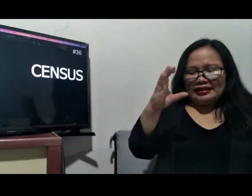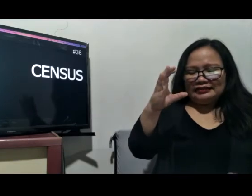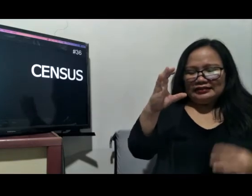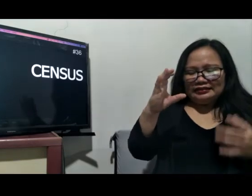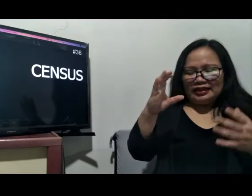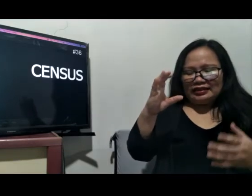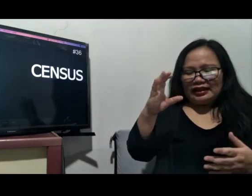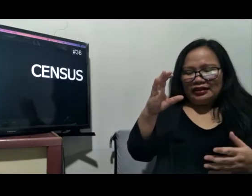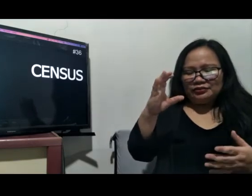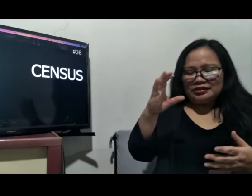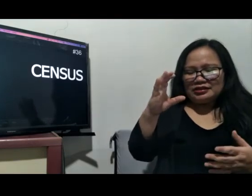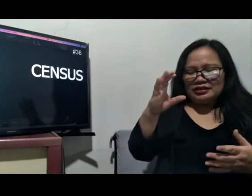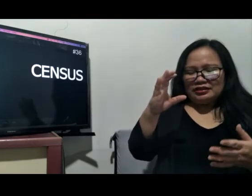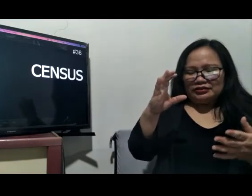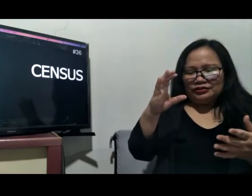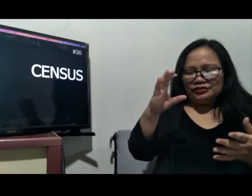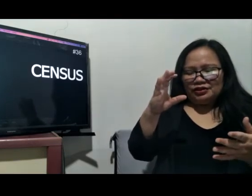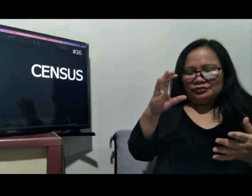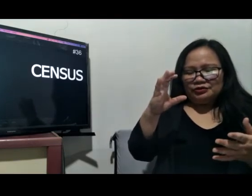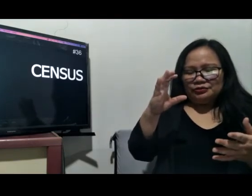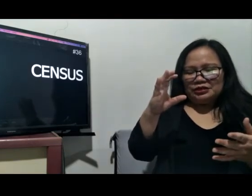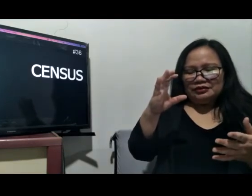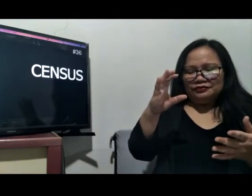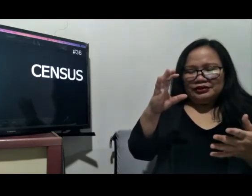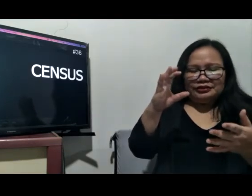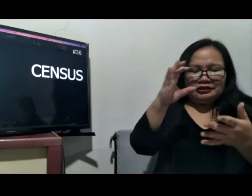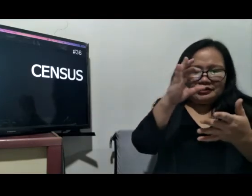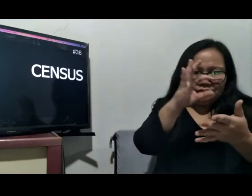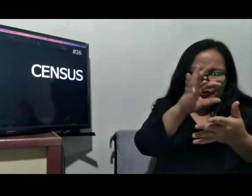hand counts the thumb to ring finger. So